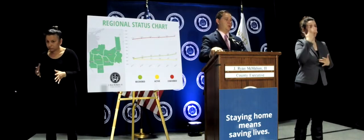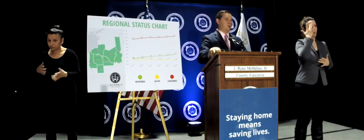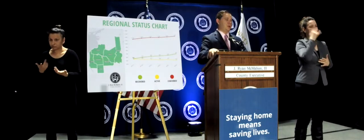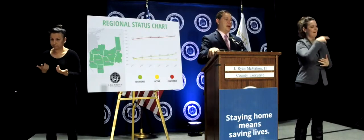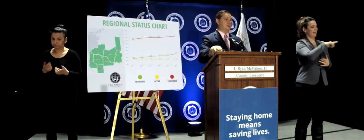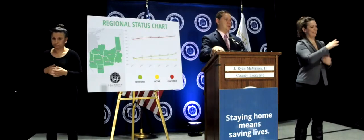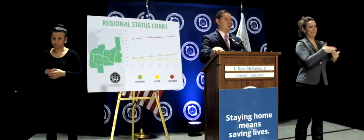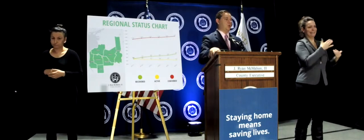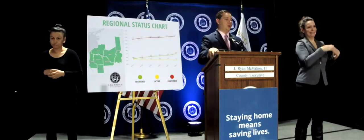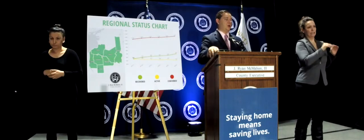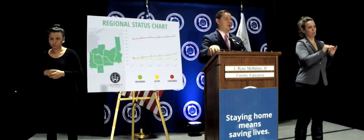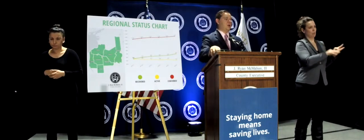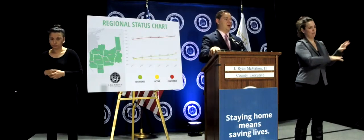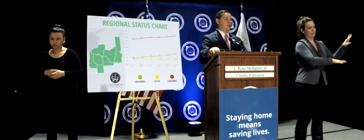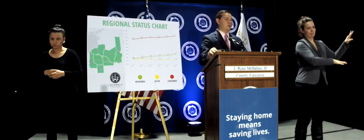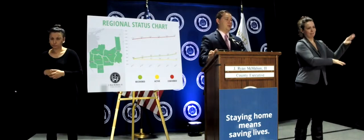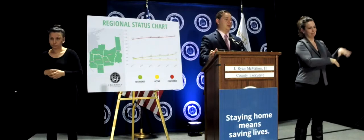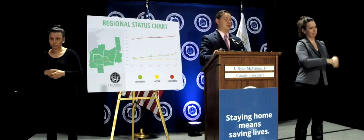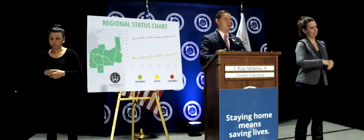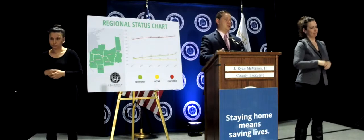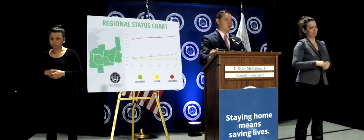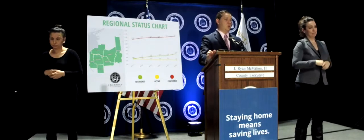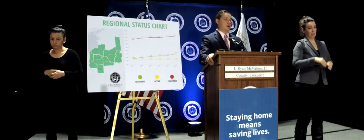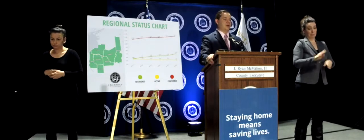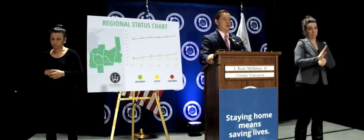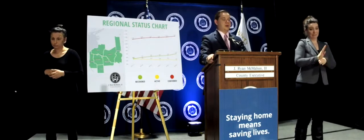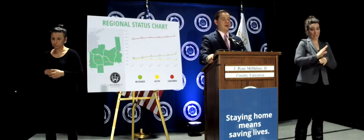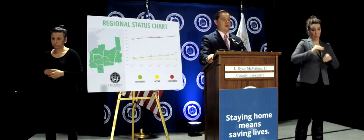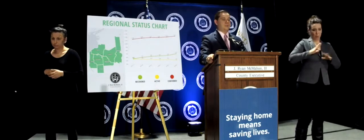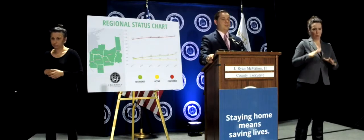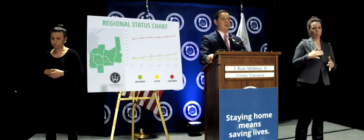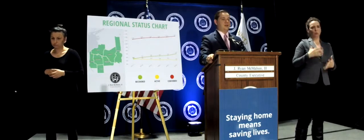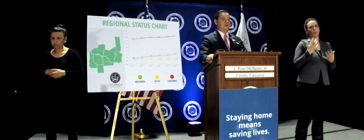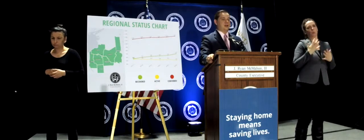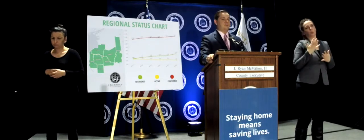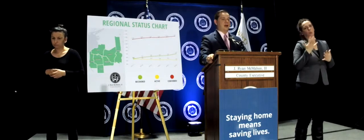owners. Will you relax your order so that they can continue to work?